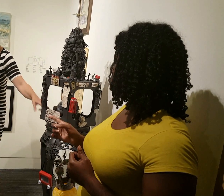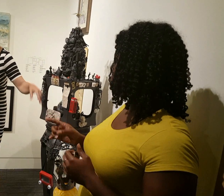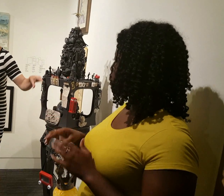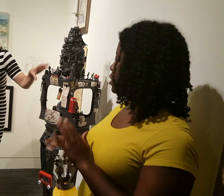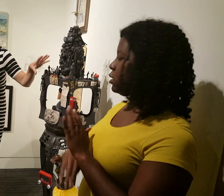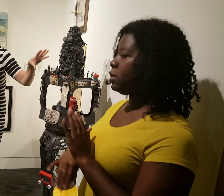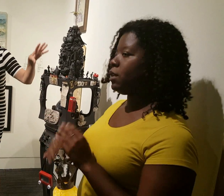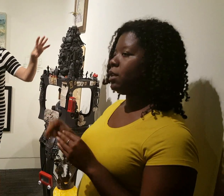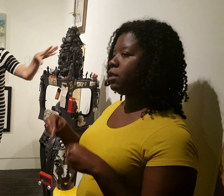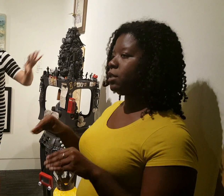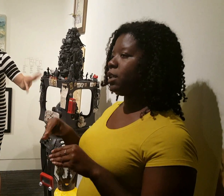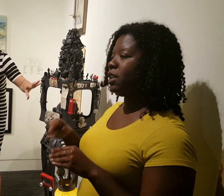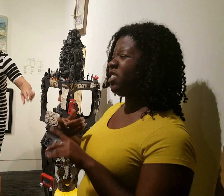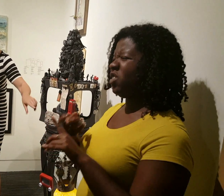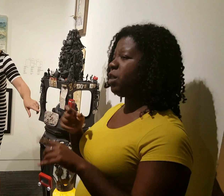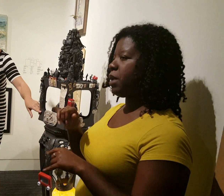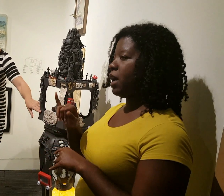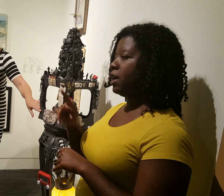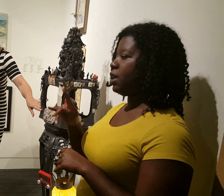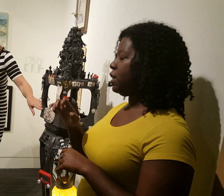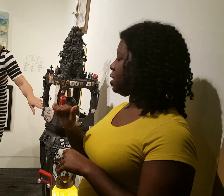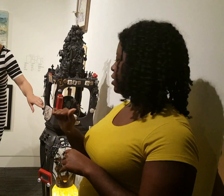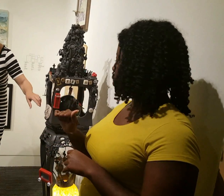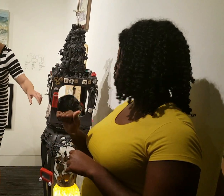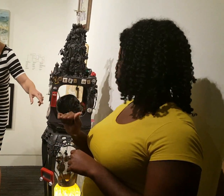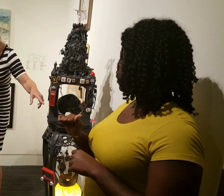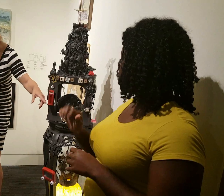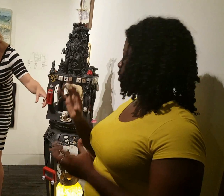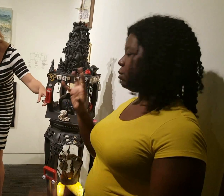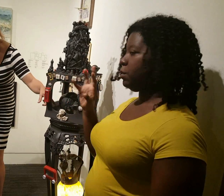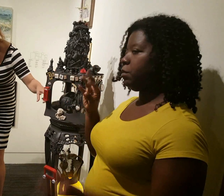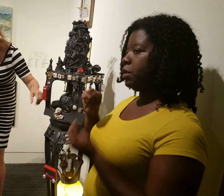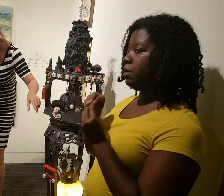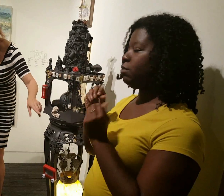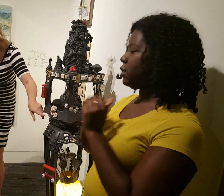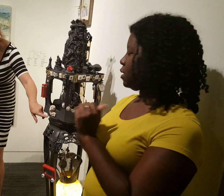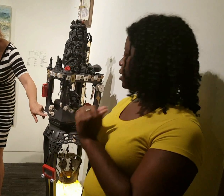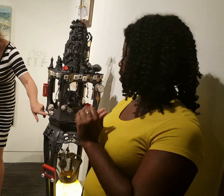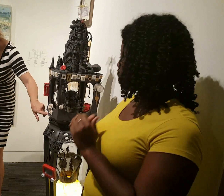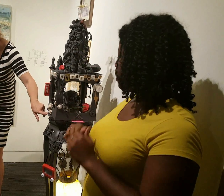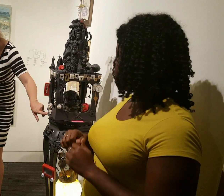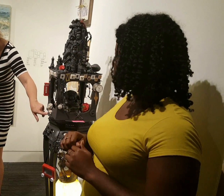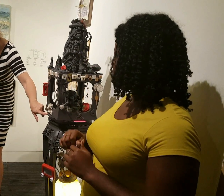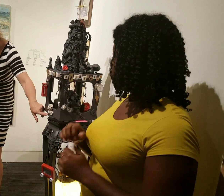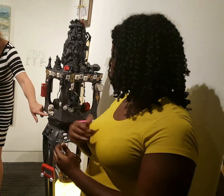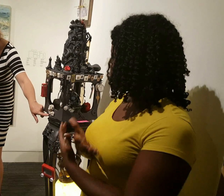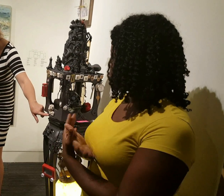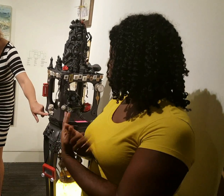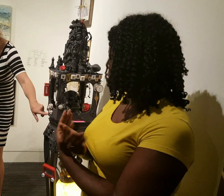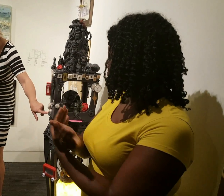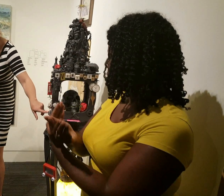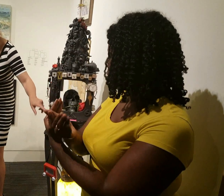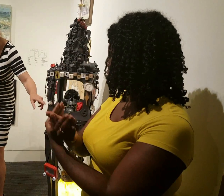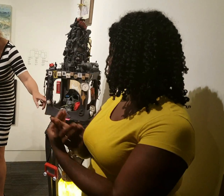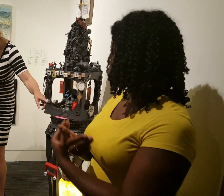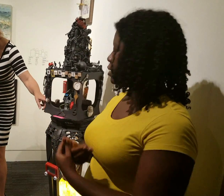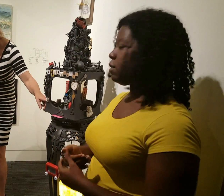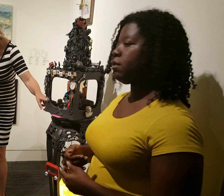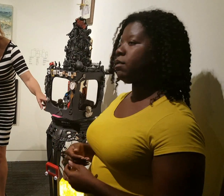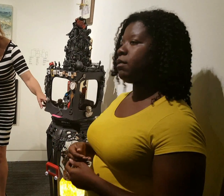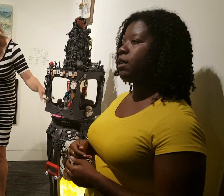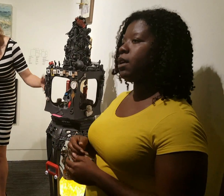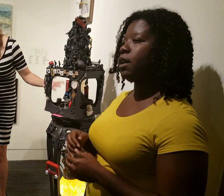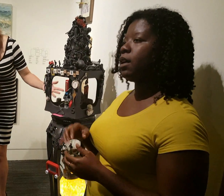from IKEA, so then I stuck this on that. And then this is a little butterfly cake, Lazy